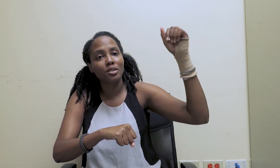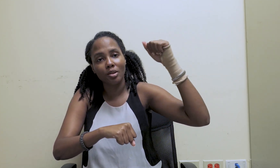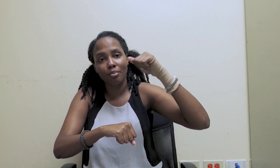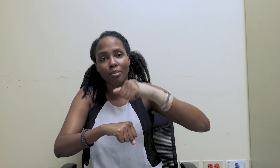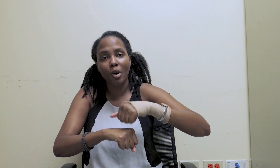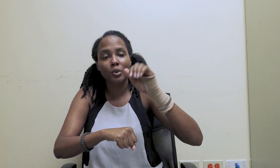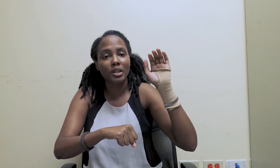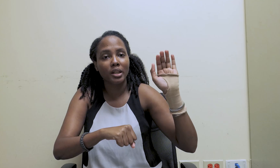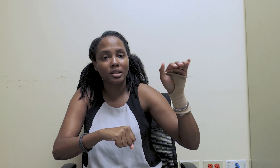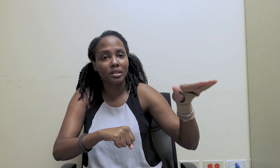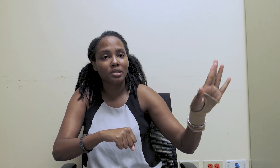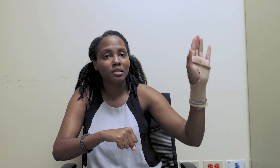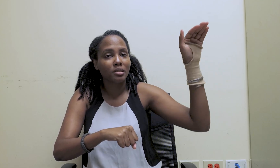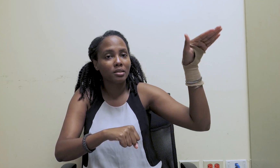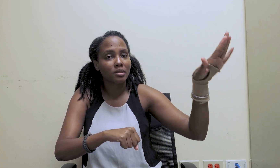So mountains.